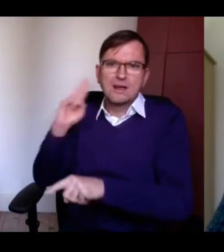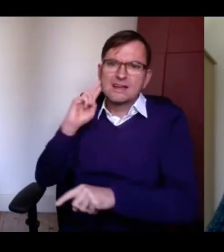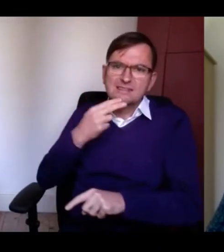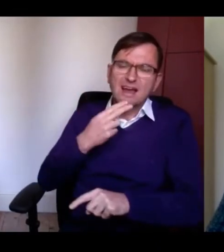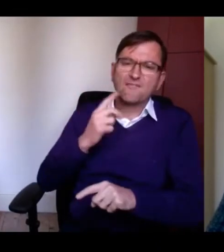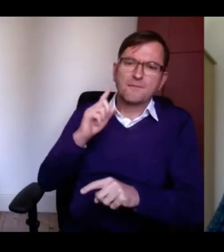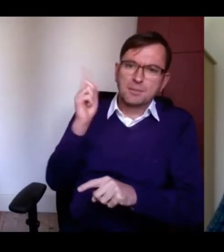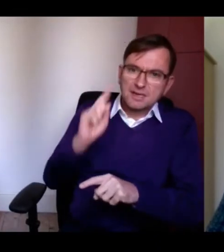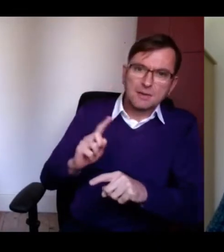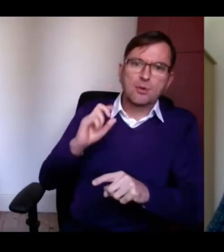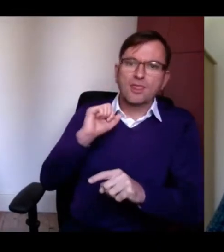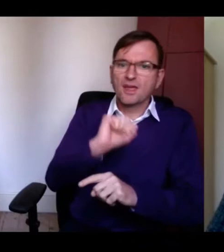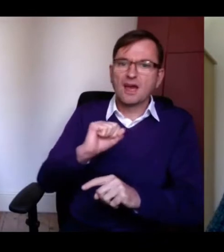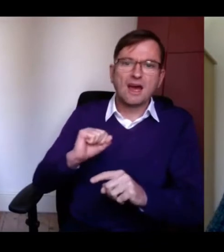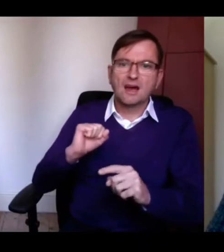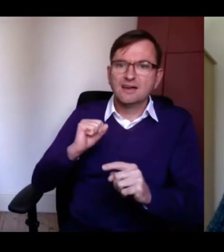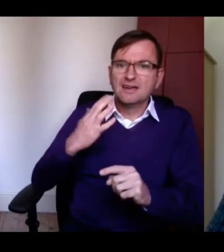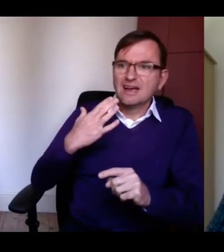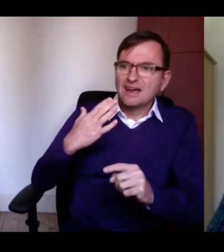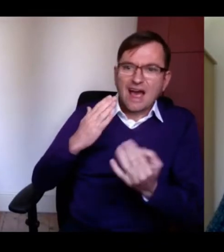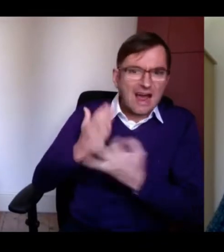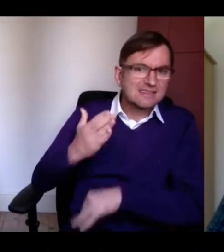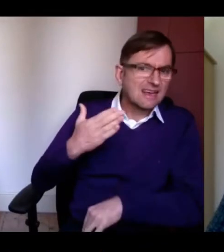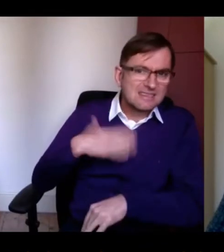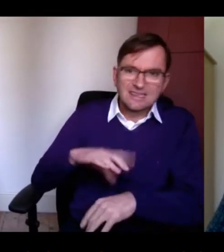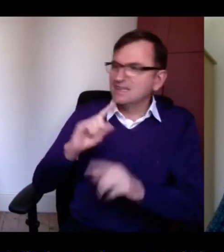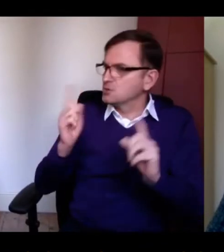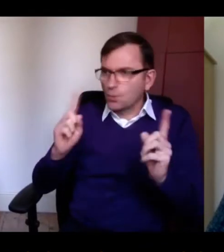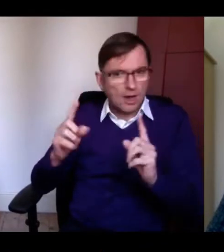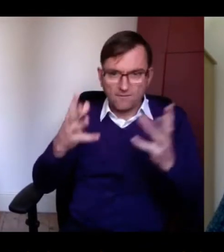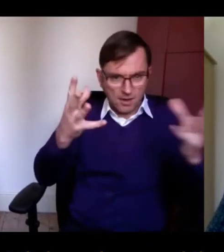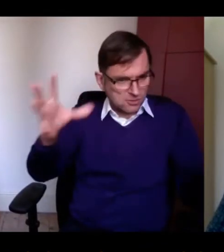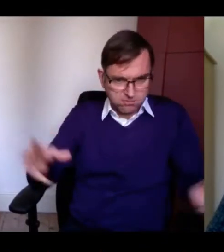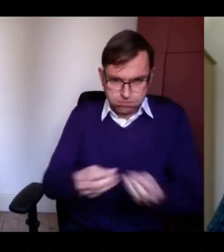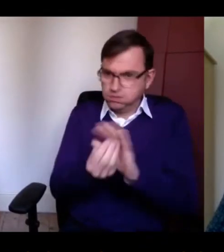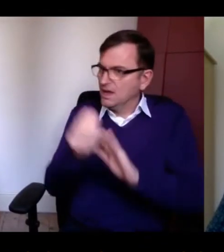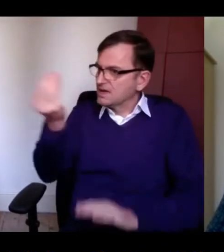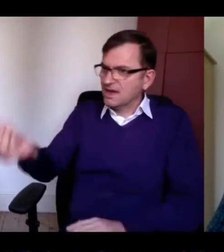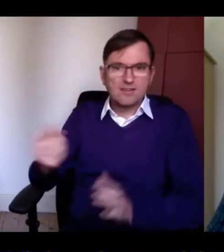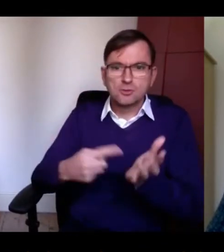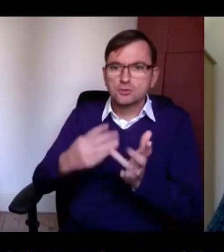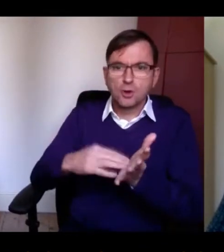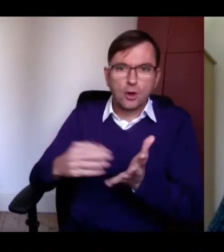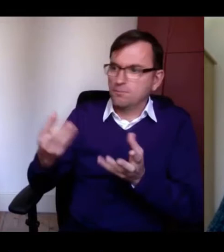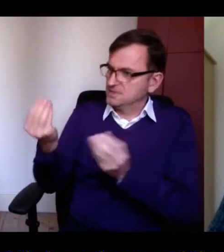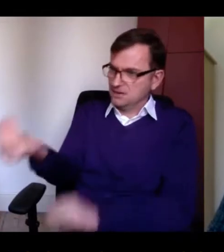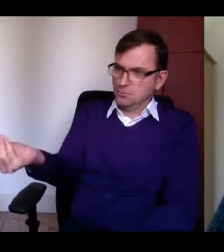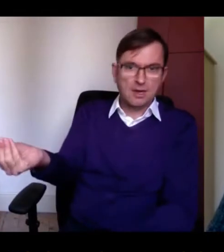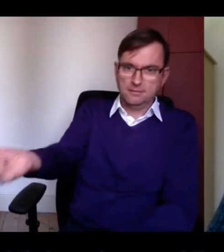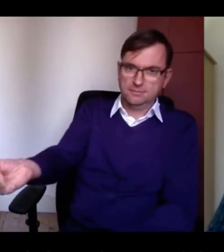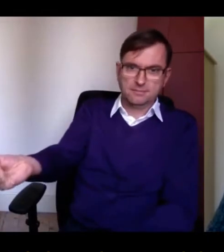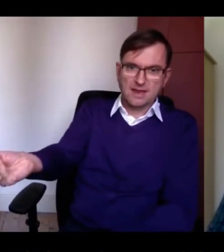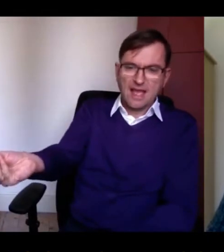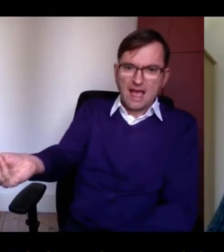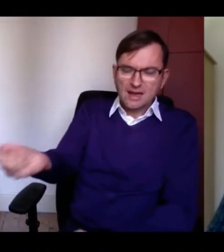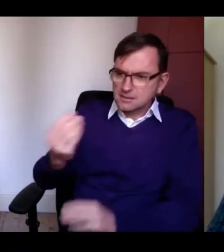what the clients want, their clients want, what their needs are, and then explains how to provide the